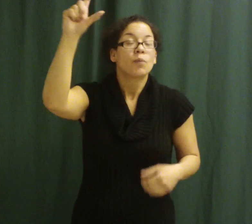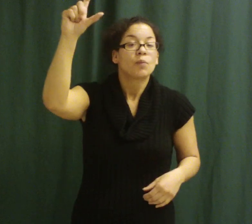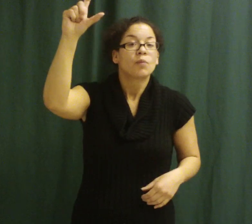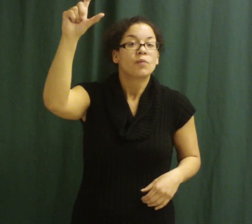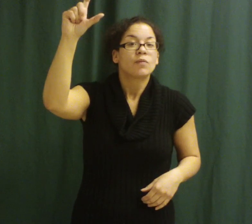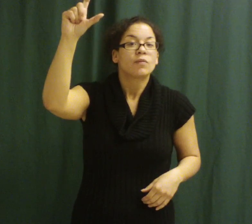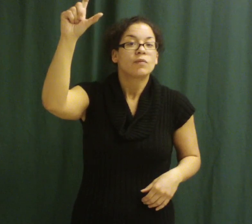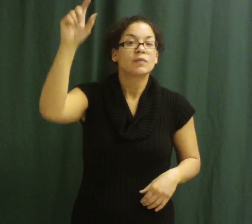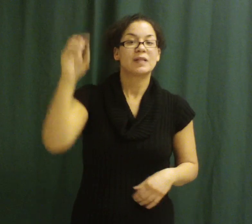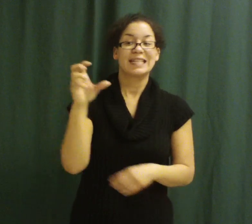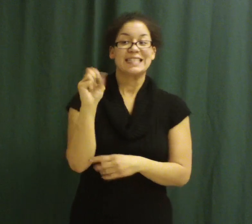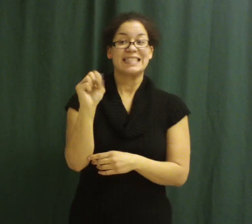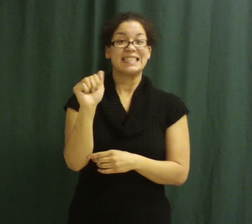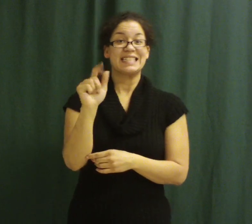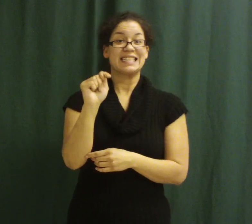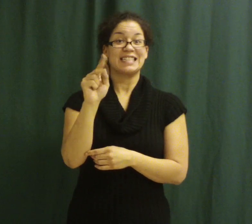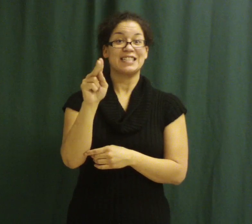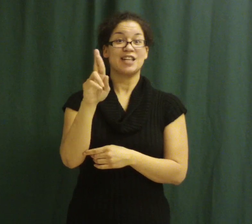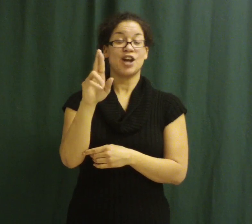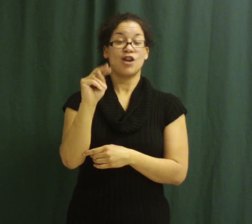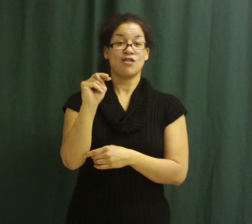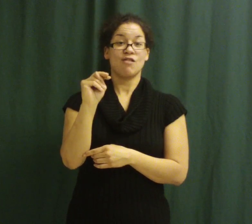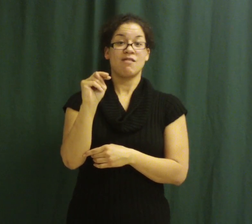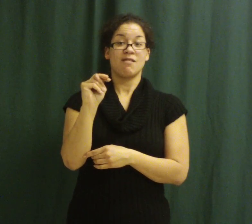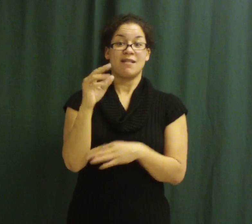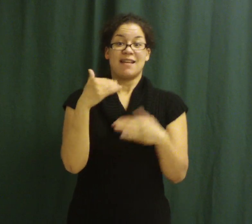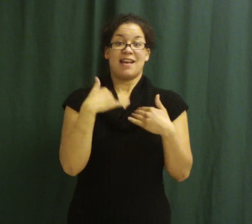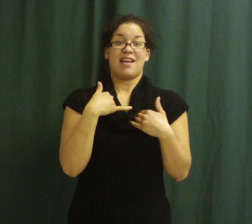and Saturn has at least 18 moons.